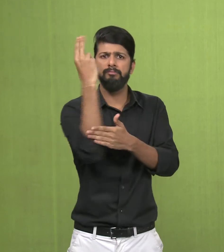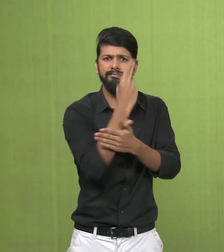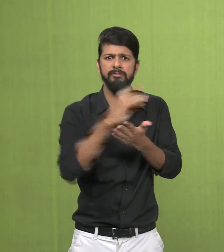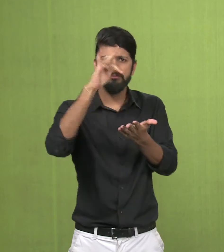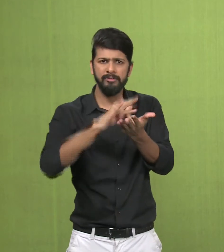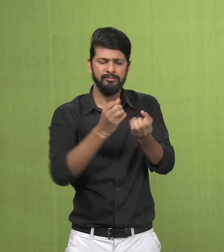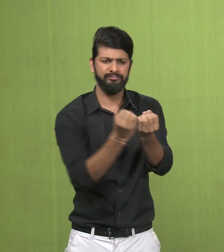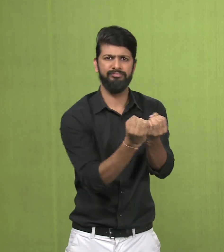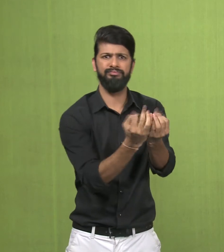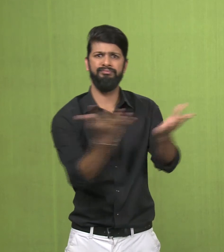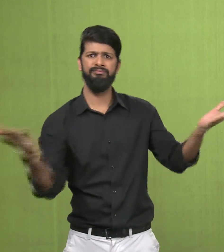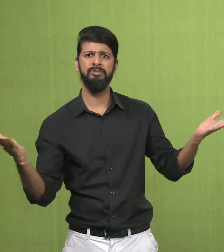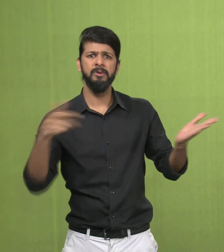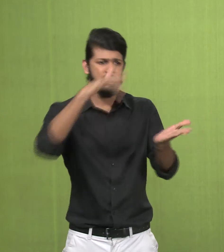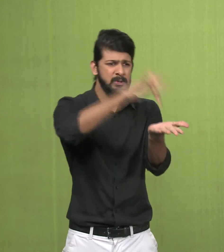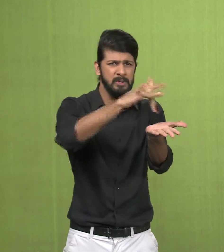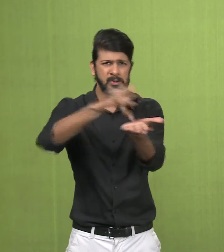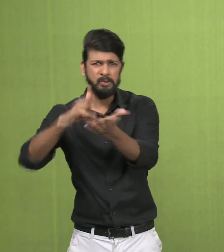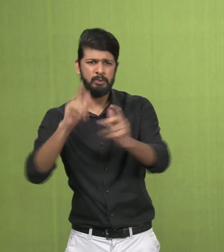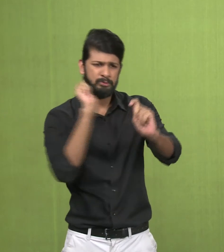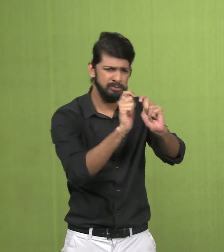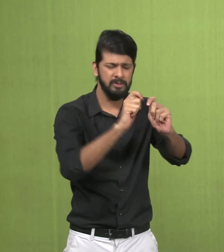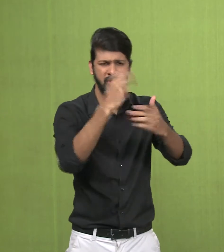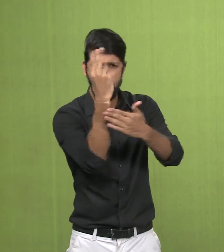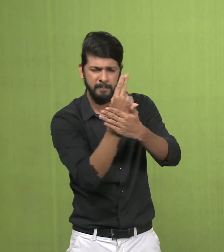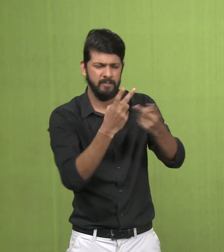and this place became a center of art.